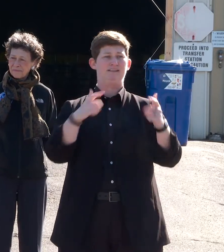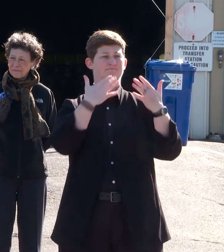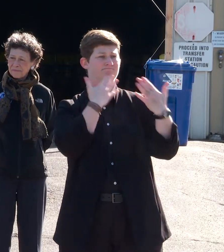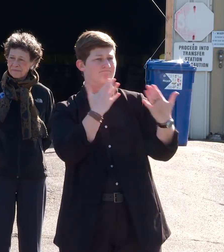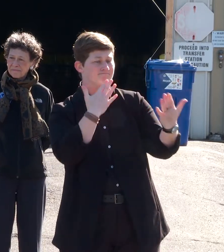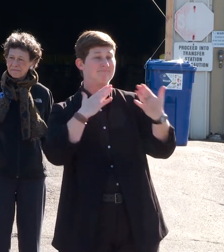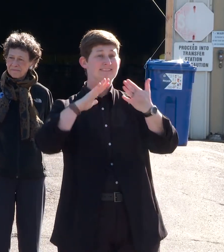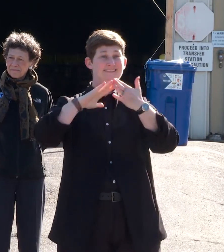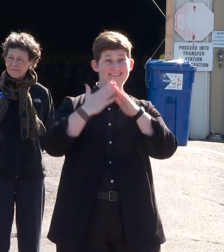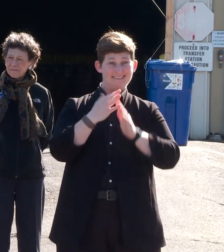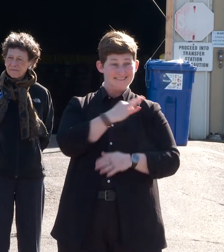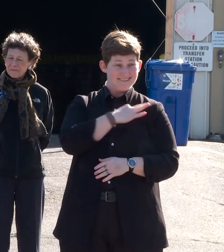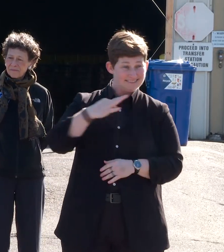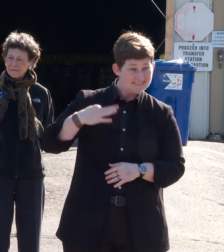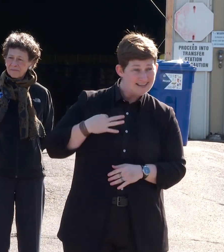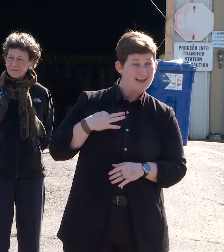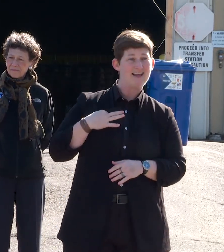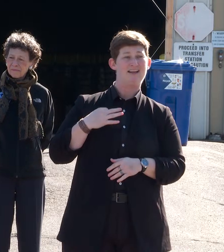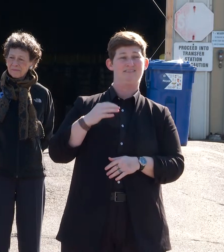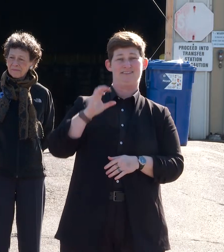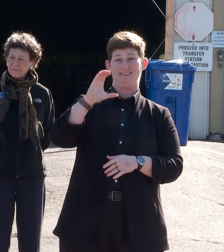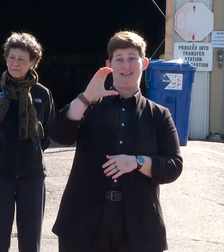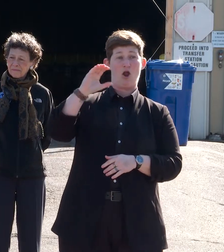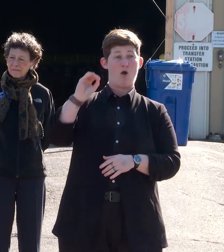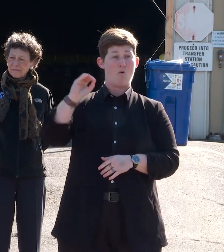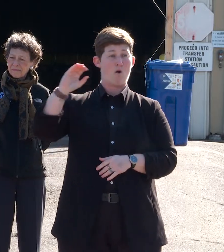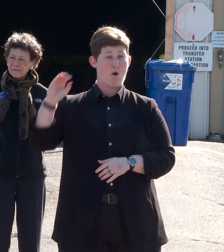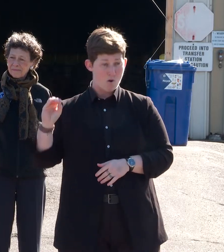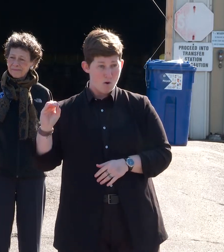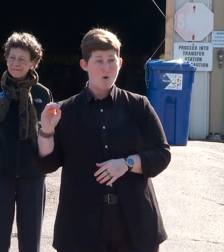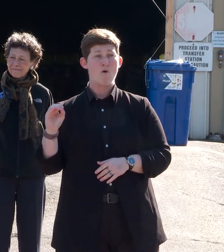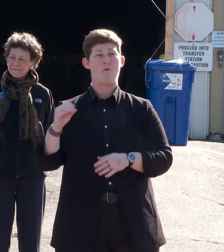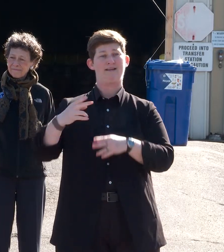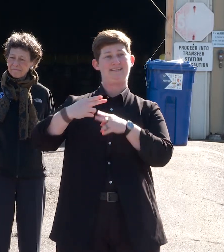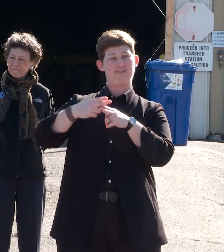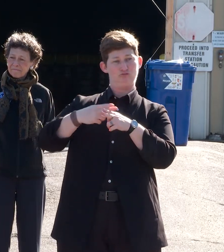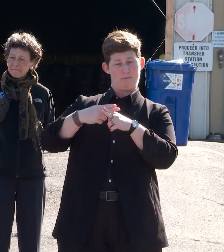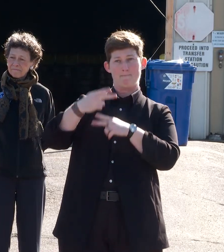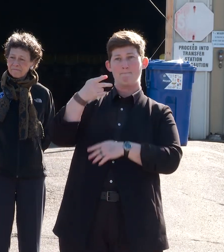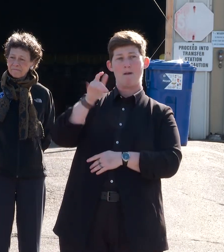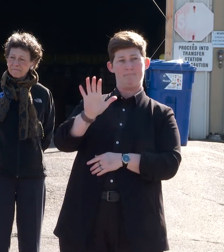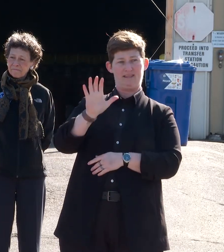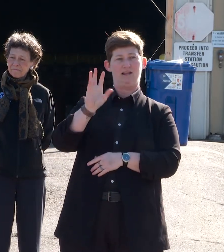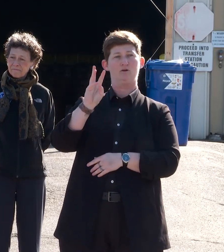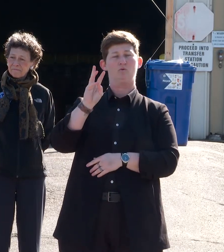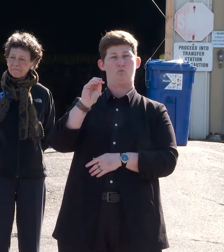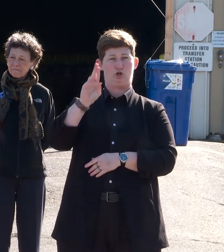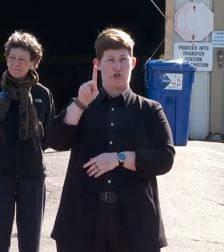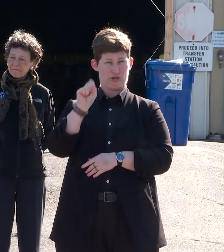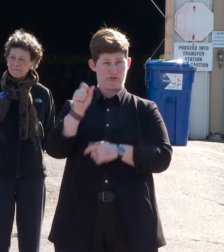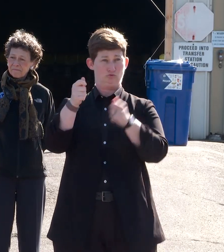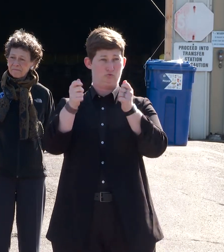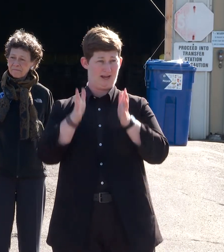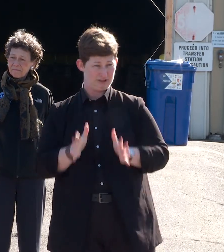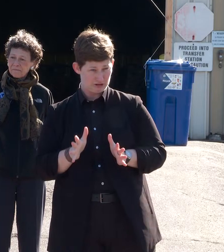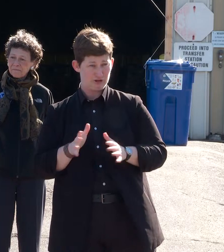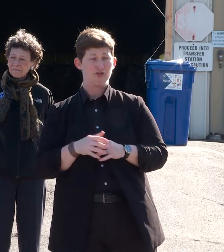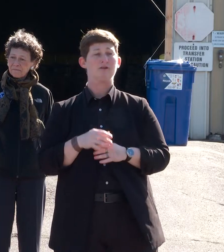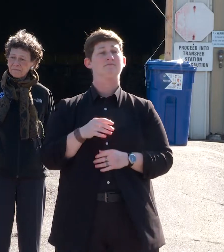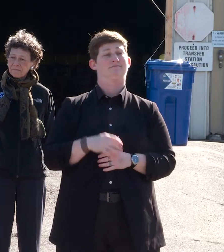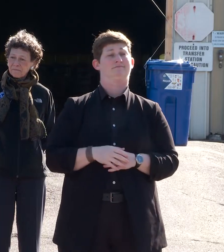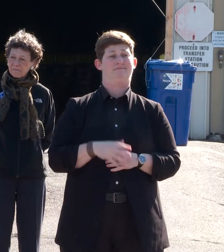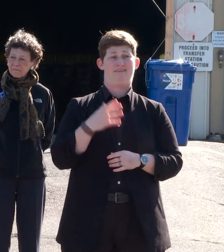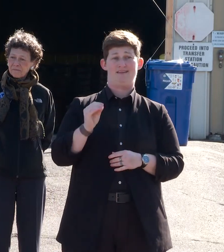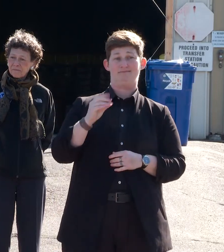including our COO, Margaret Anderson Kelleher, to our interim public works director, Brett Jelly, and to the guy that knows